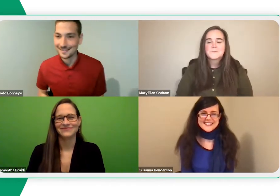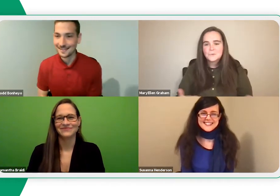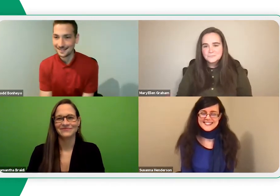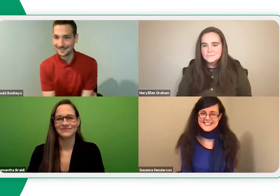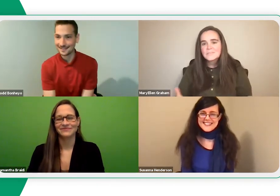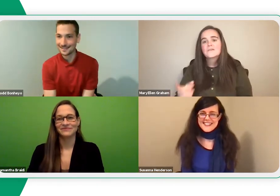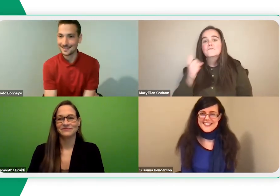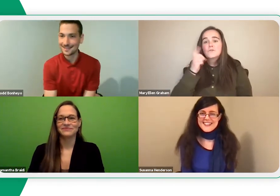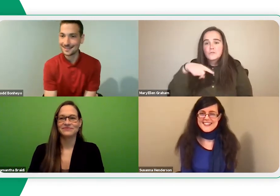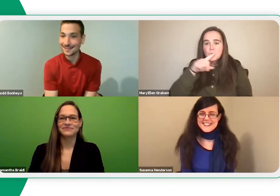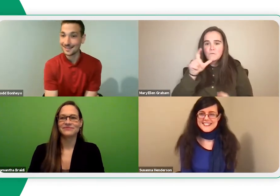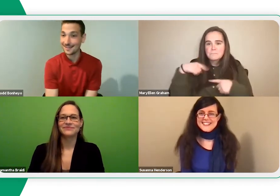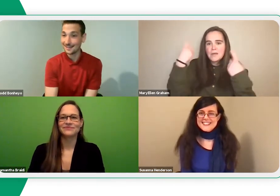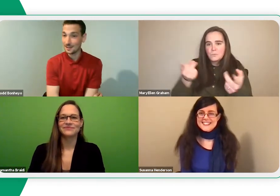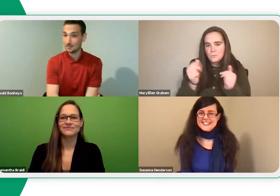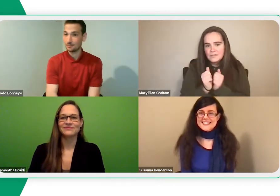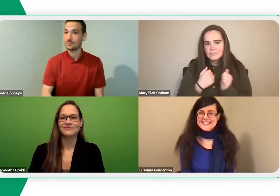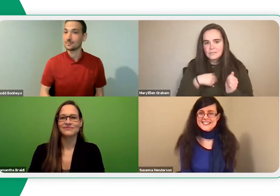Cheers.